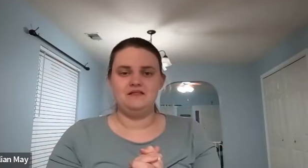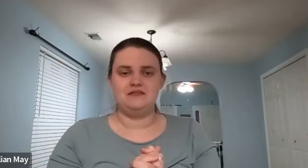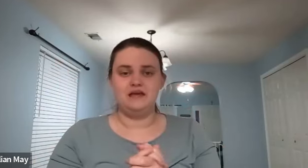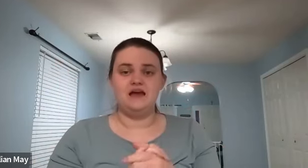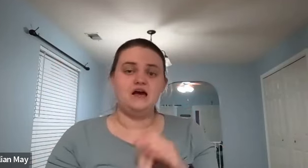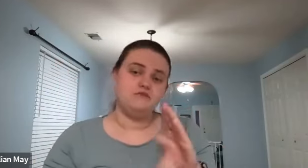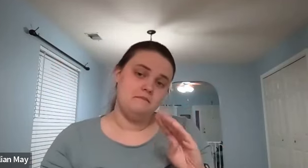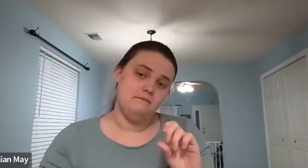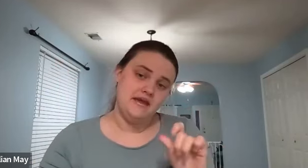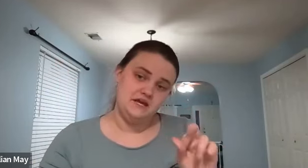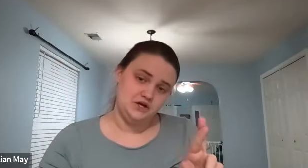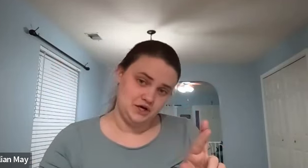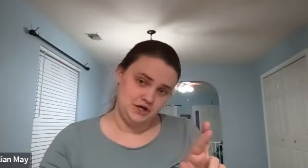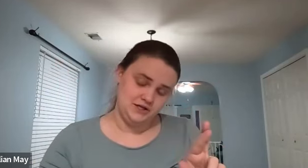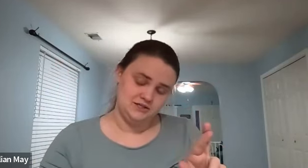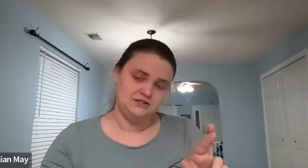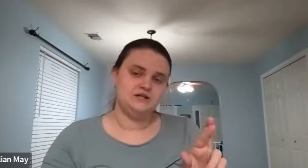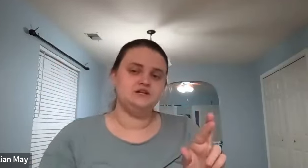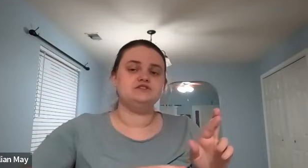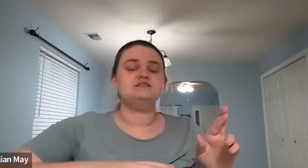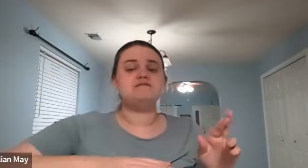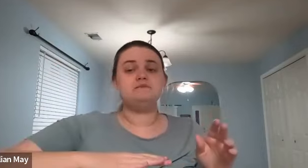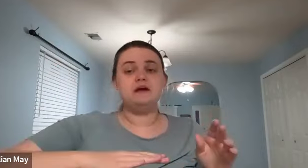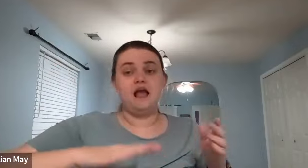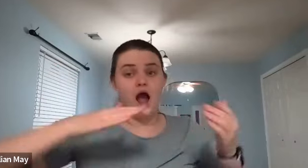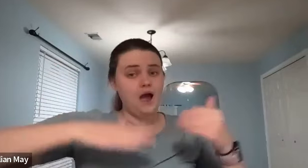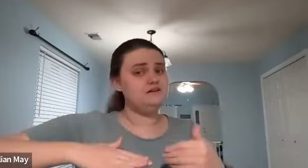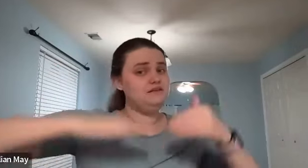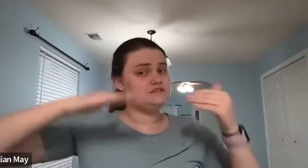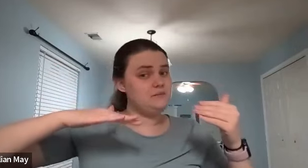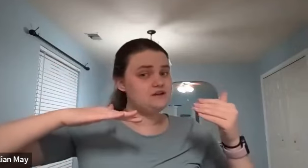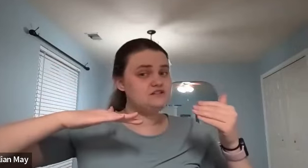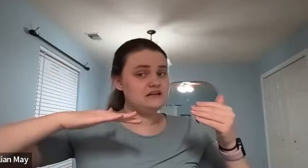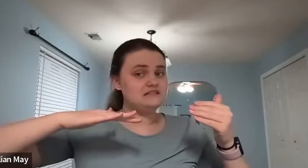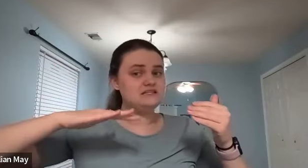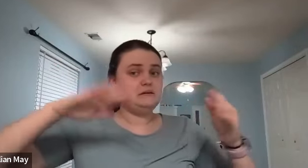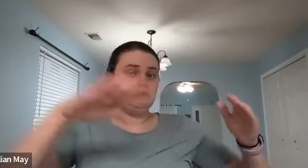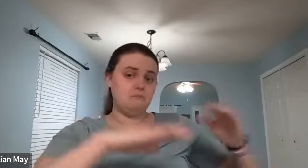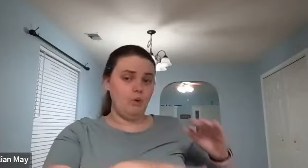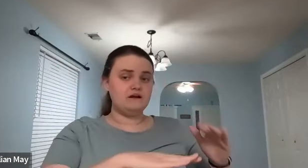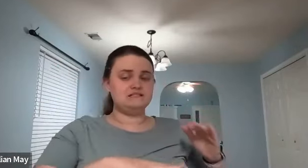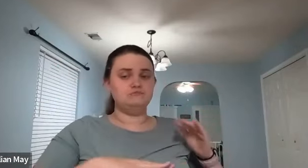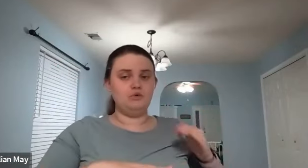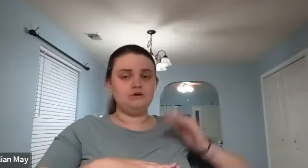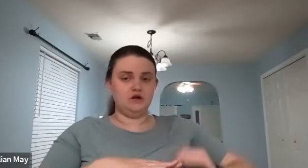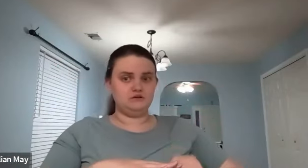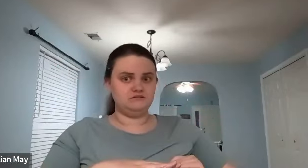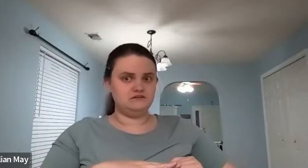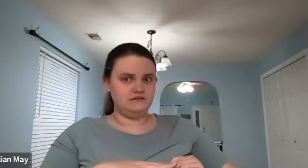Then we have baker. So the sign for bake, I'm going to lift it up higher so you guys can see more. It's more lower than